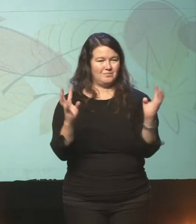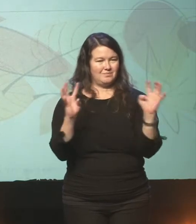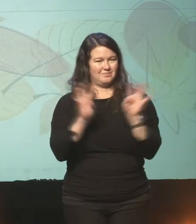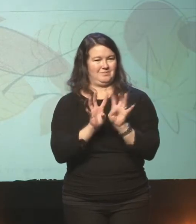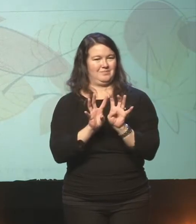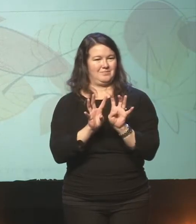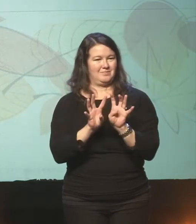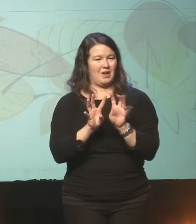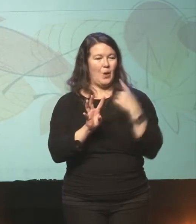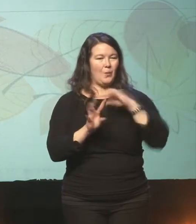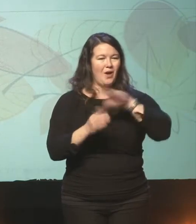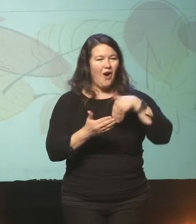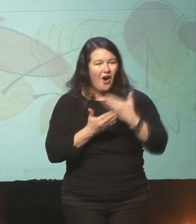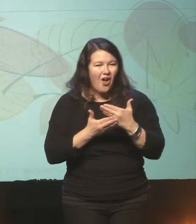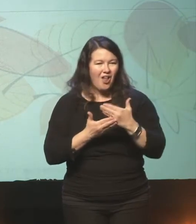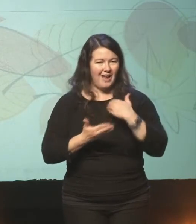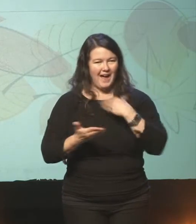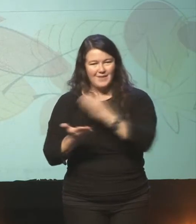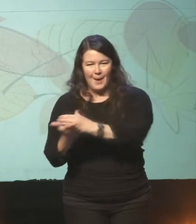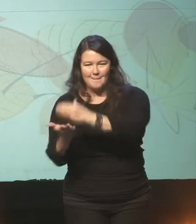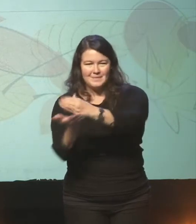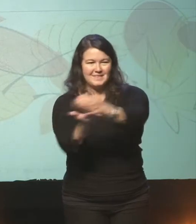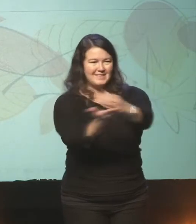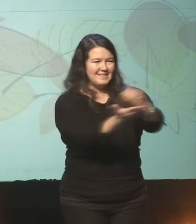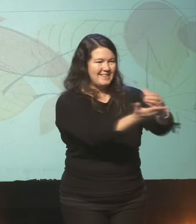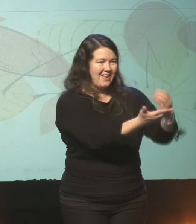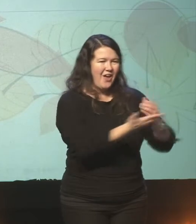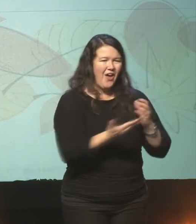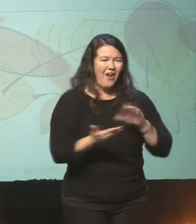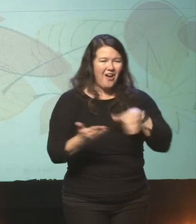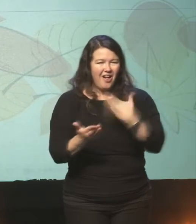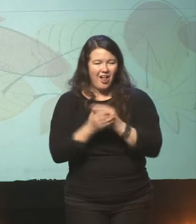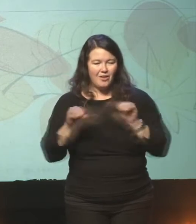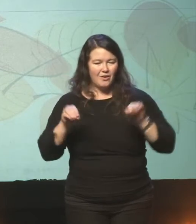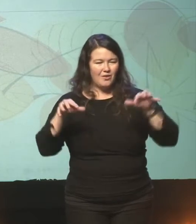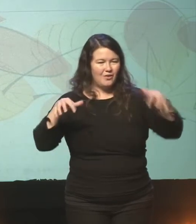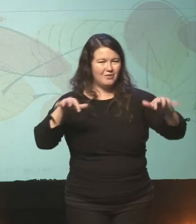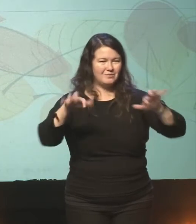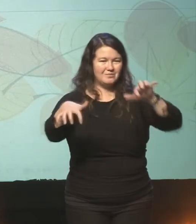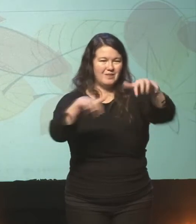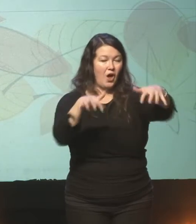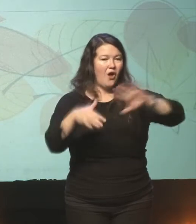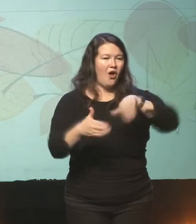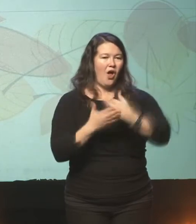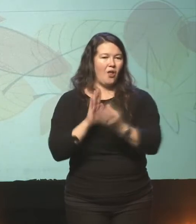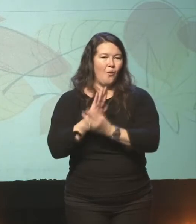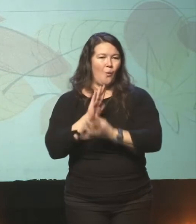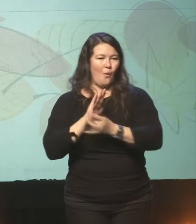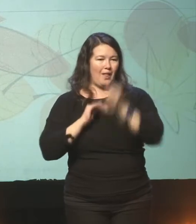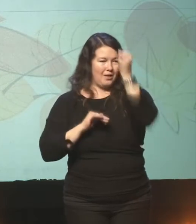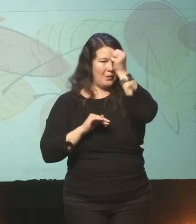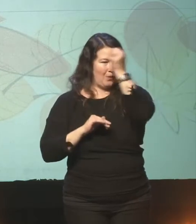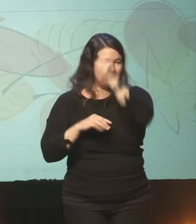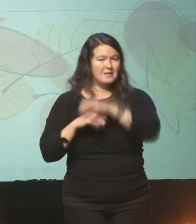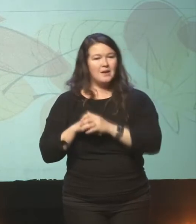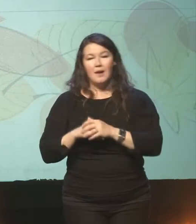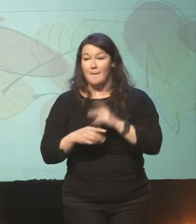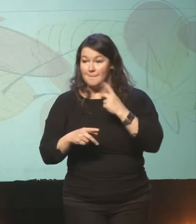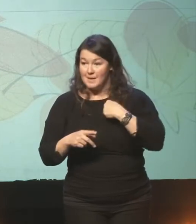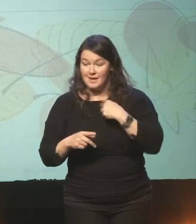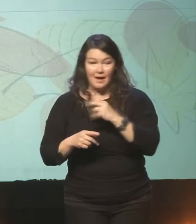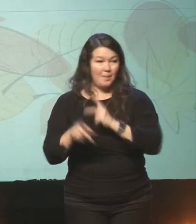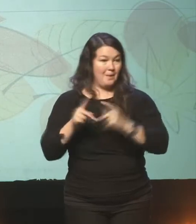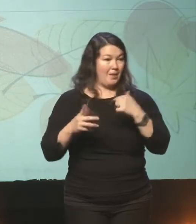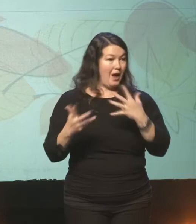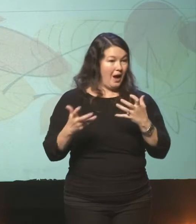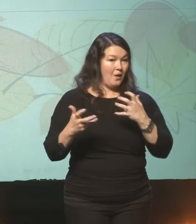that are overflowing with the mercy of God. We all have heads that are anointed with oil. Me and the people that I want to